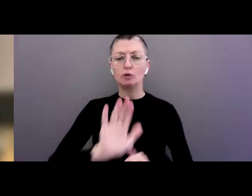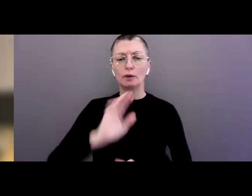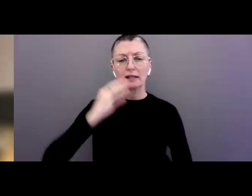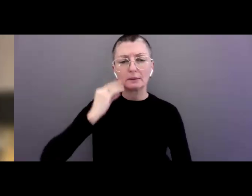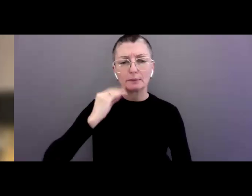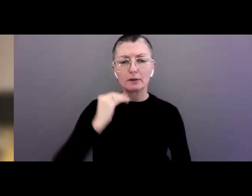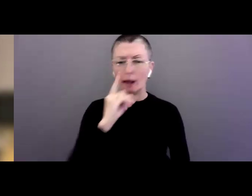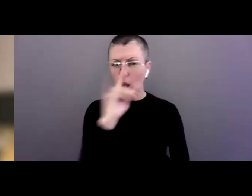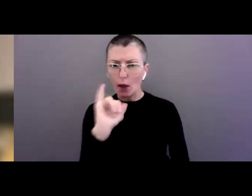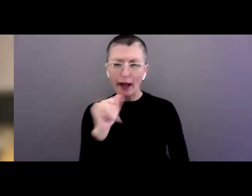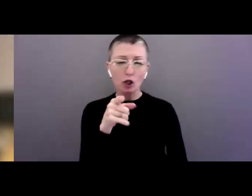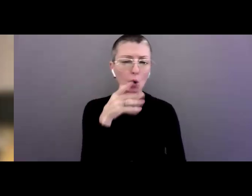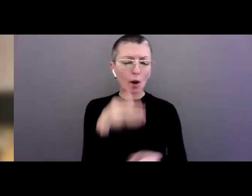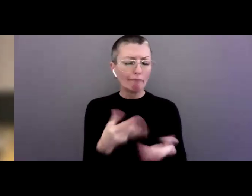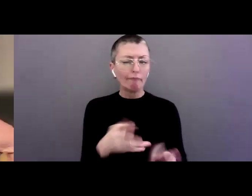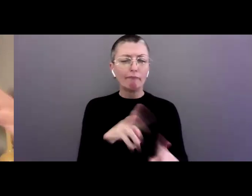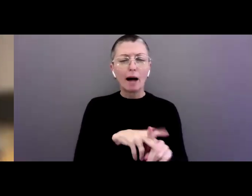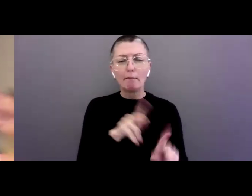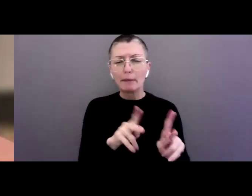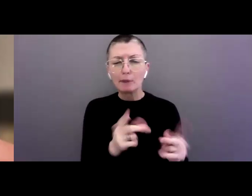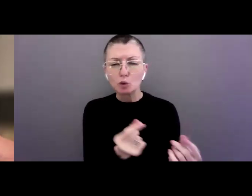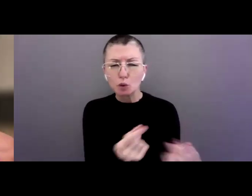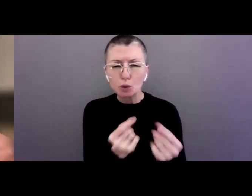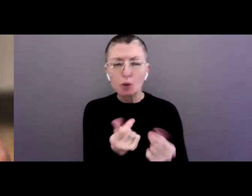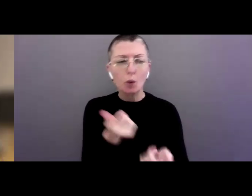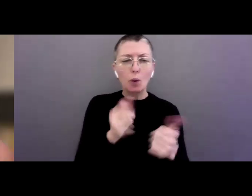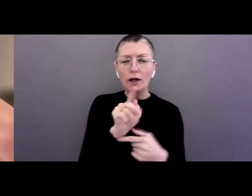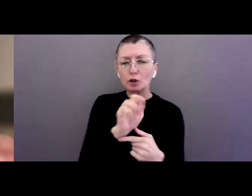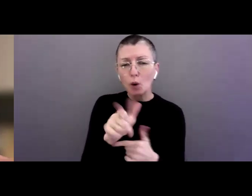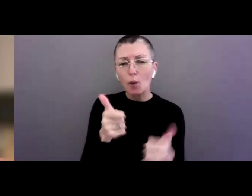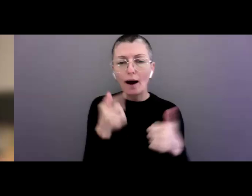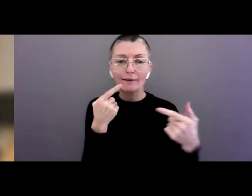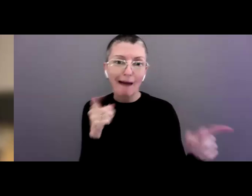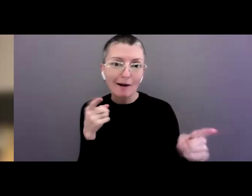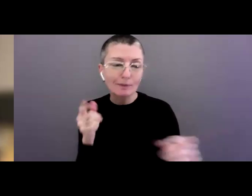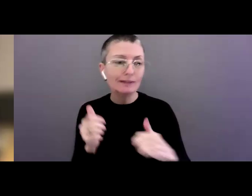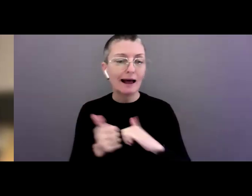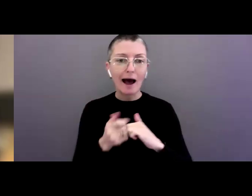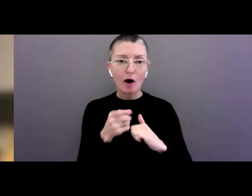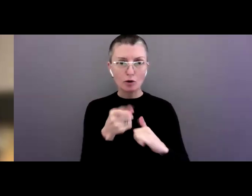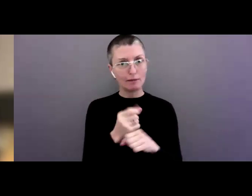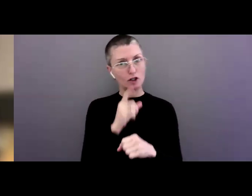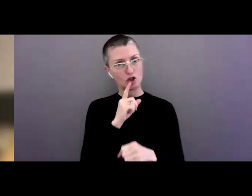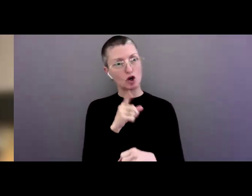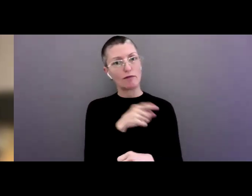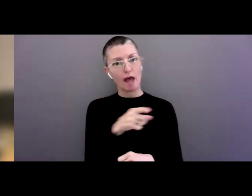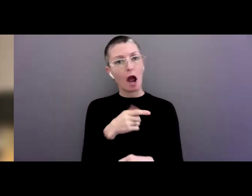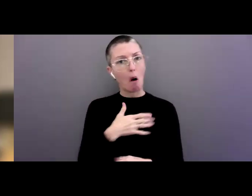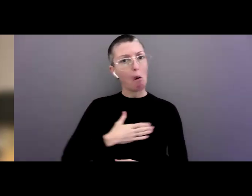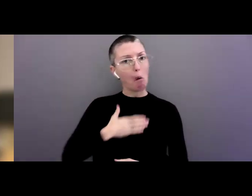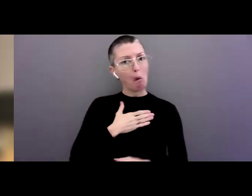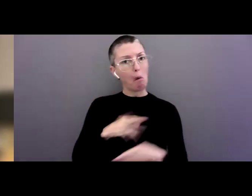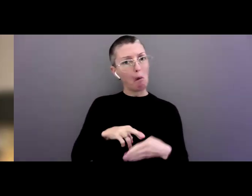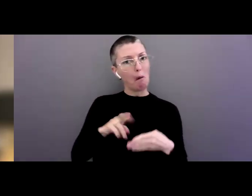do? What tools are you going to use? What announcements are you going to make? How are you going to make sure that they experience the result? And how are you